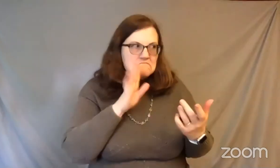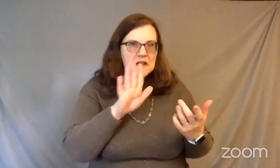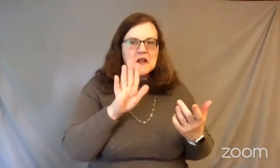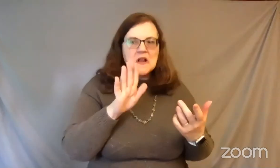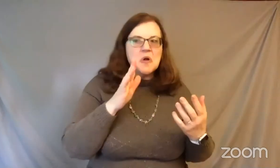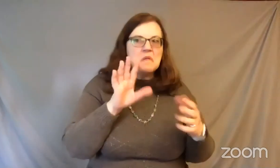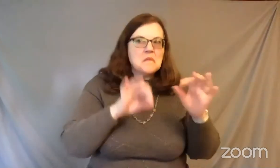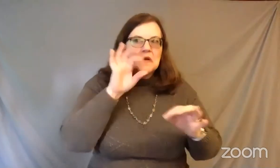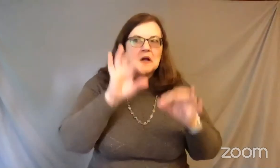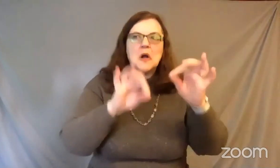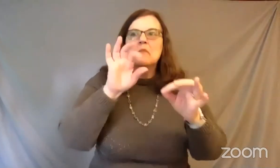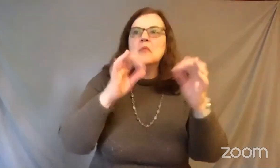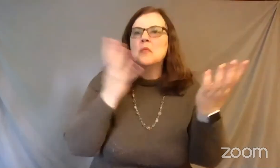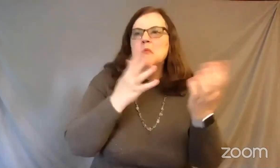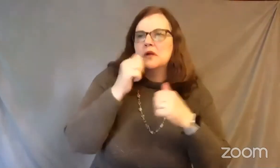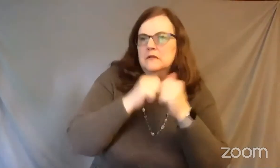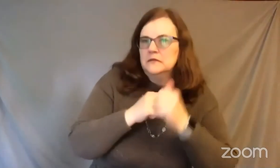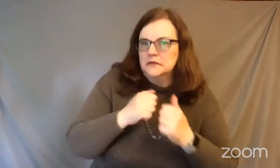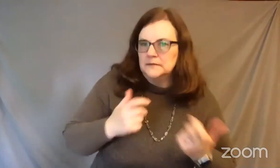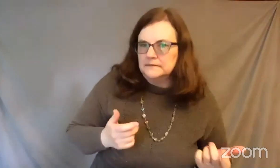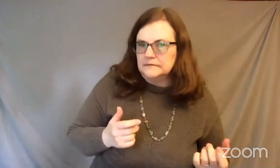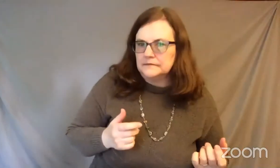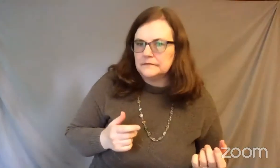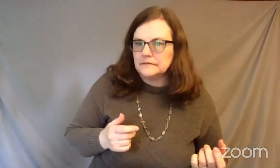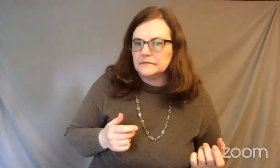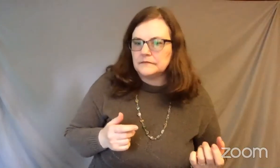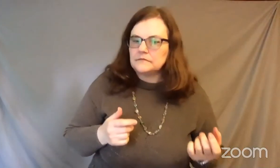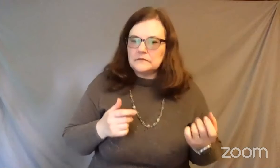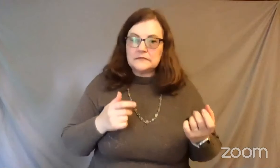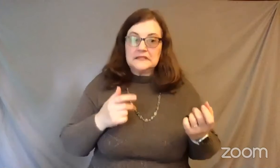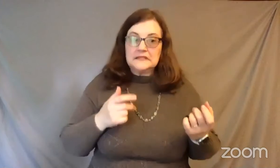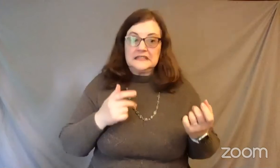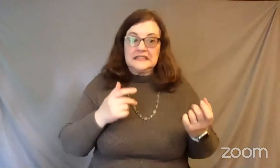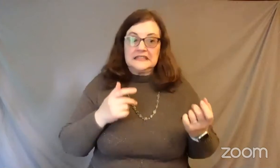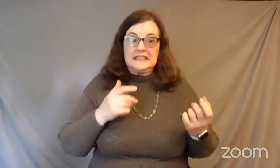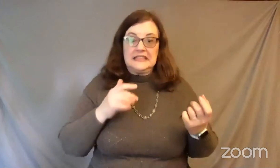And then we continued until about age 3 to see what kind of structures they acquire.